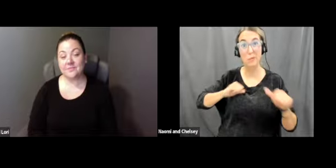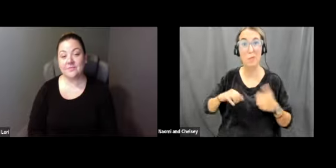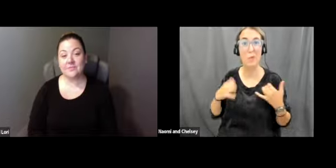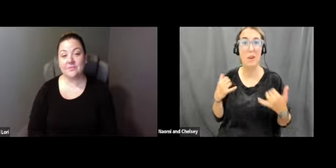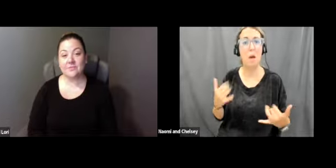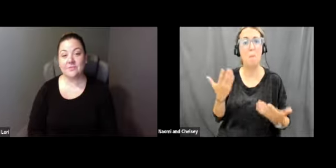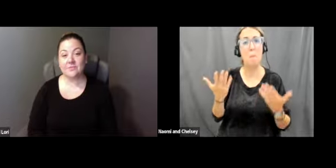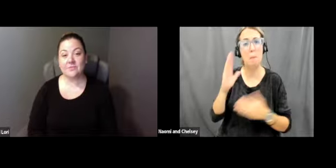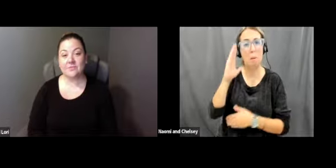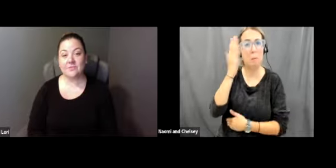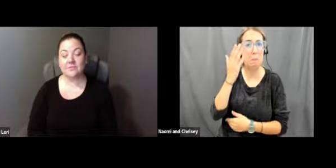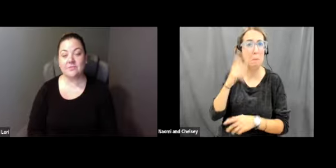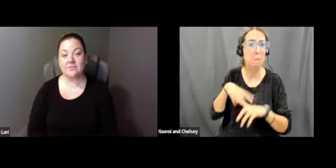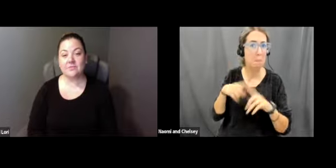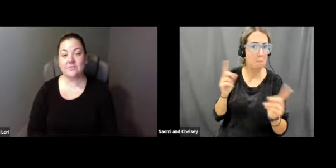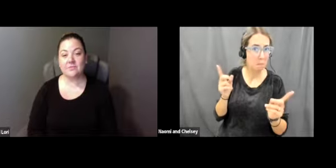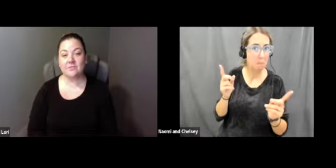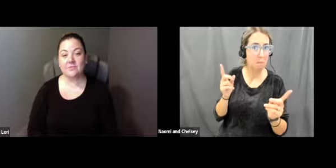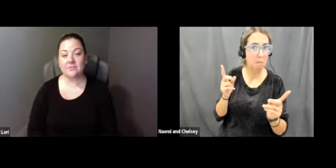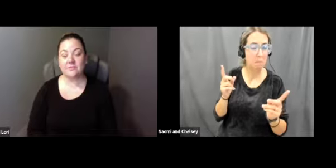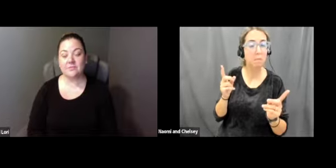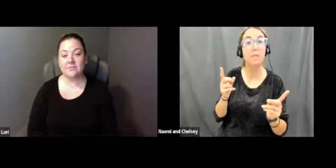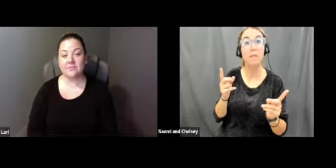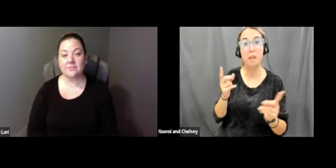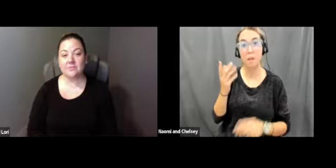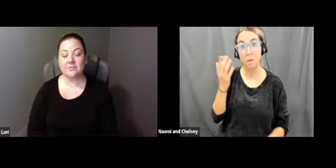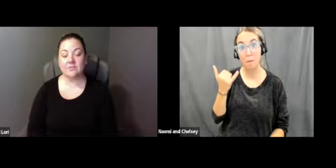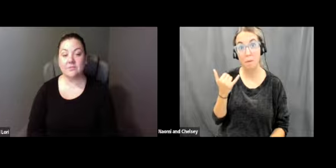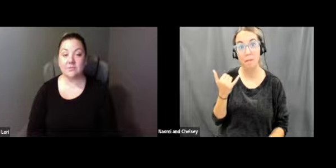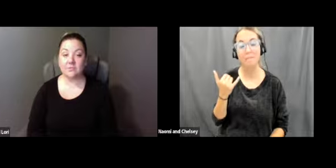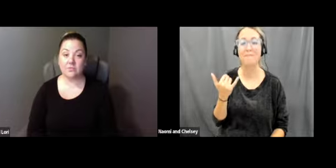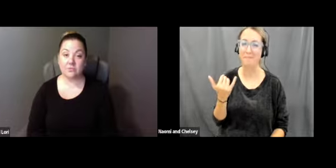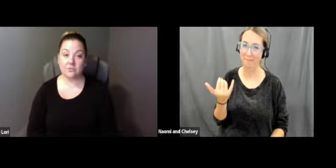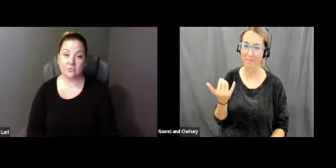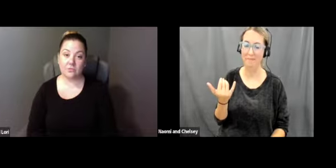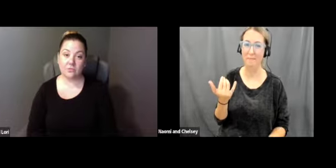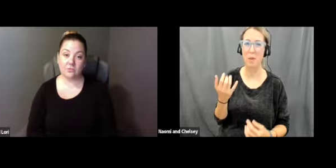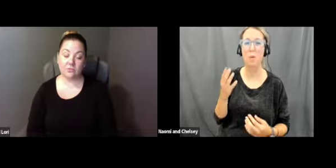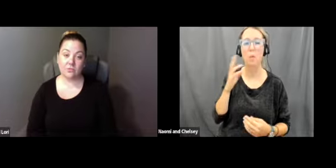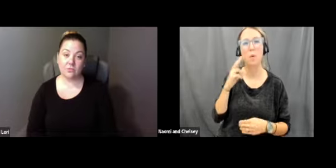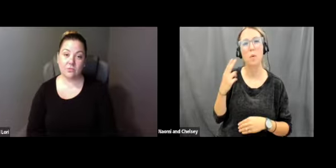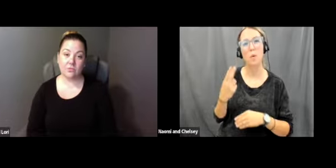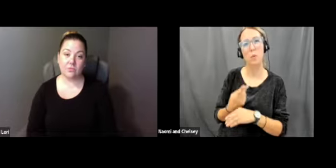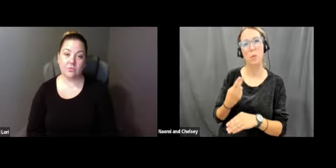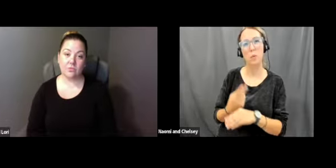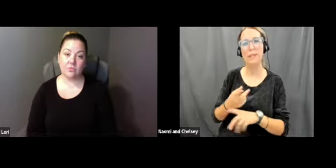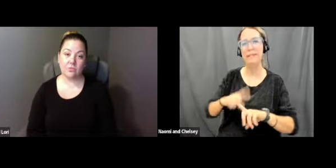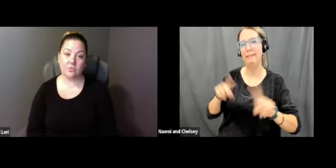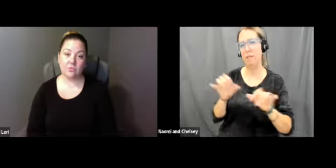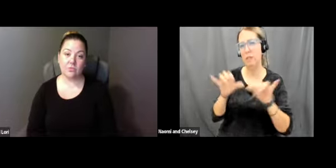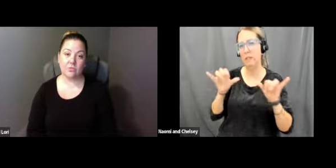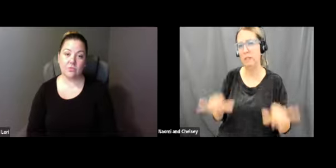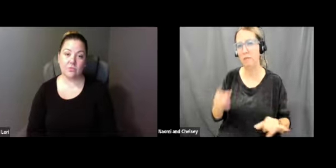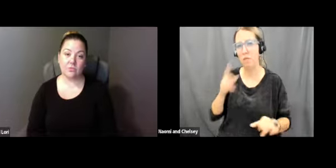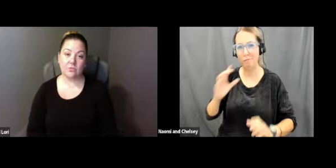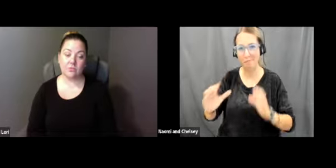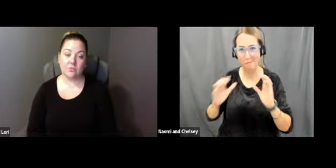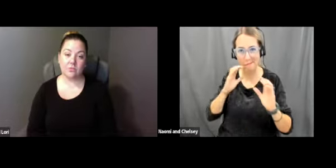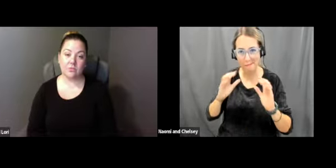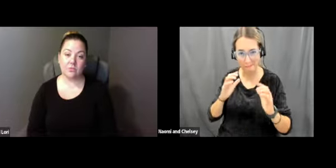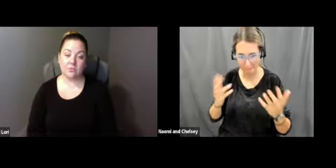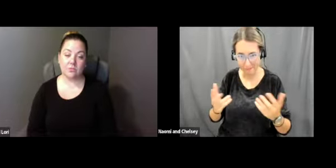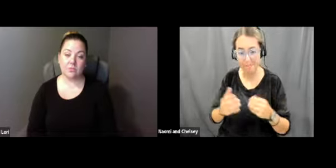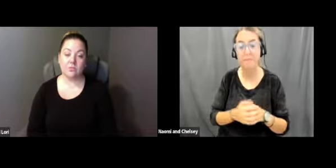our past episodes, and it's because we are going to be incorporating an inclusive communication strategy